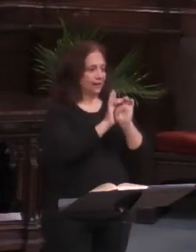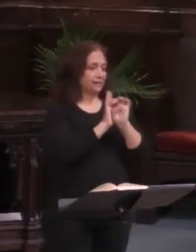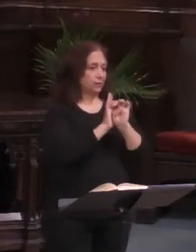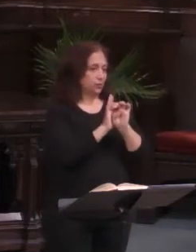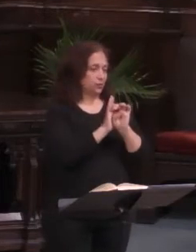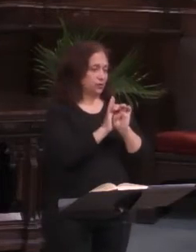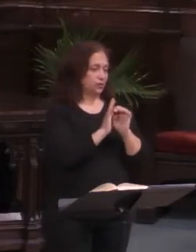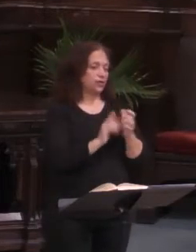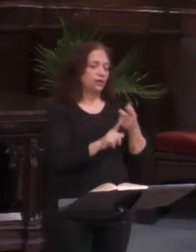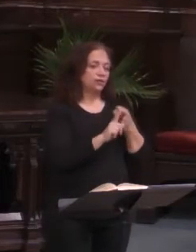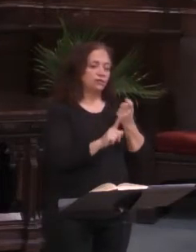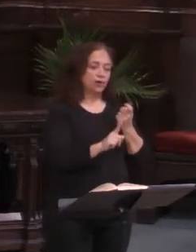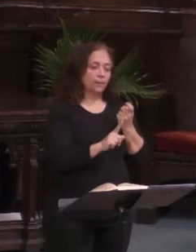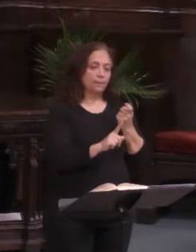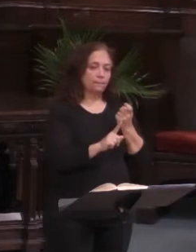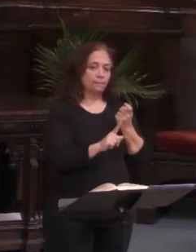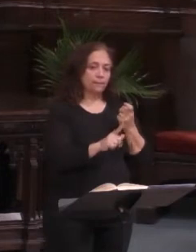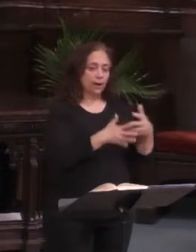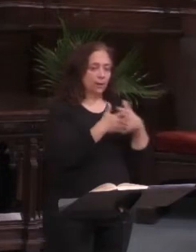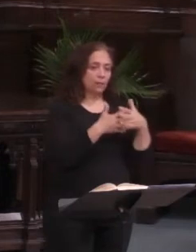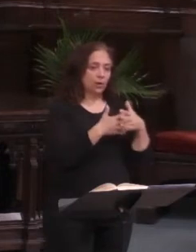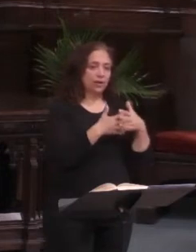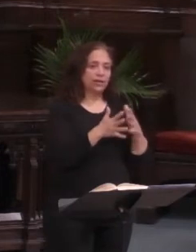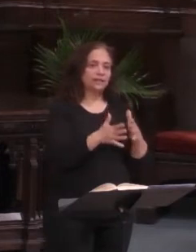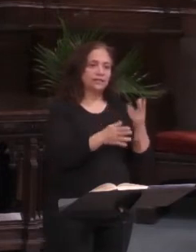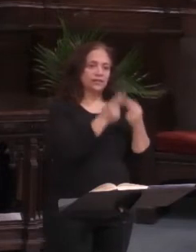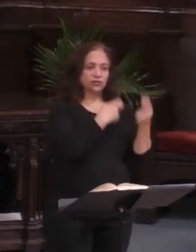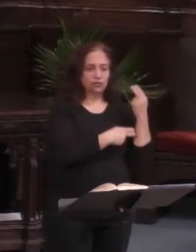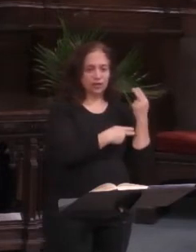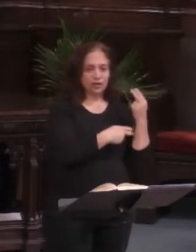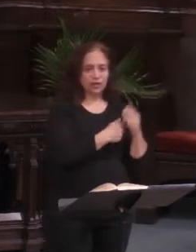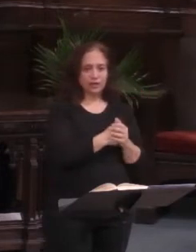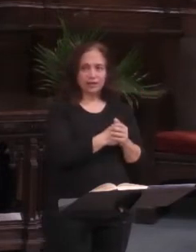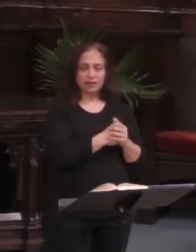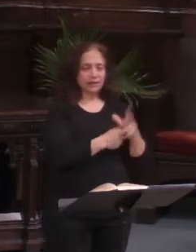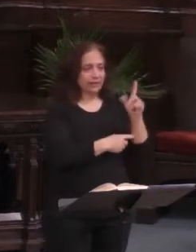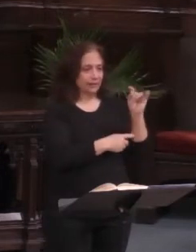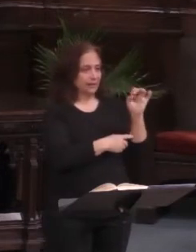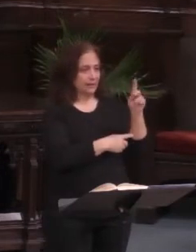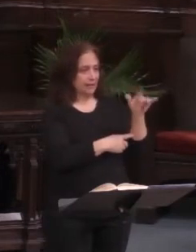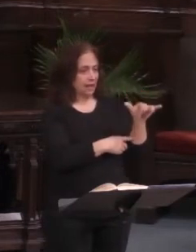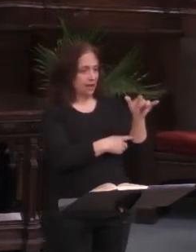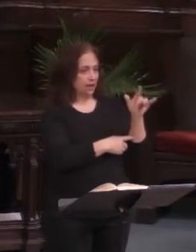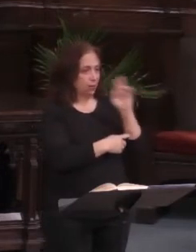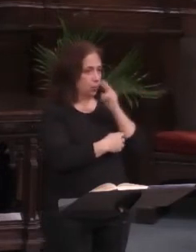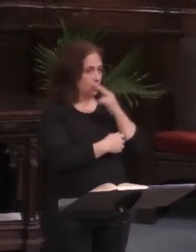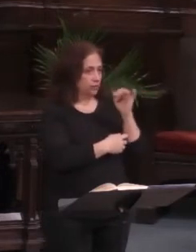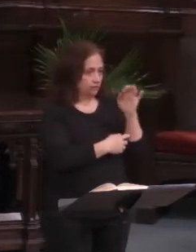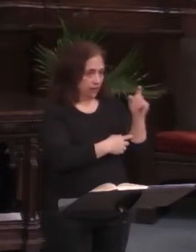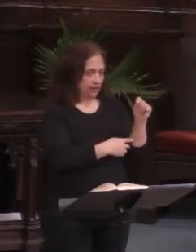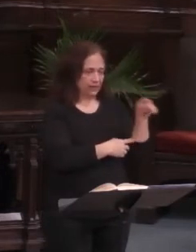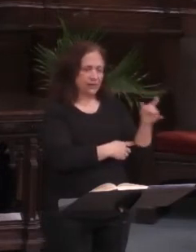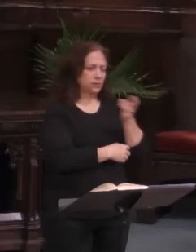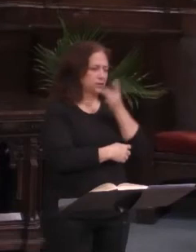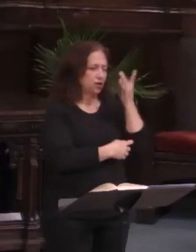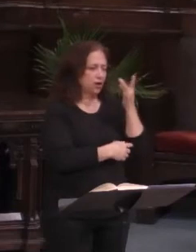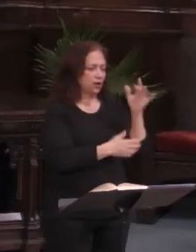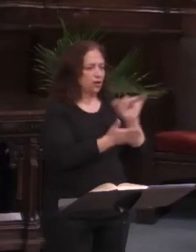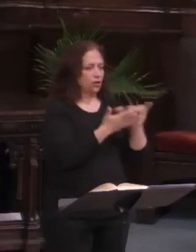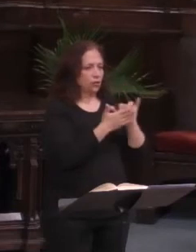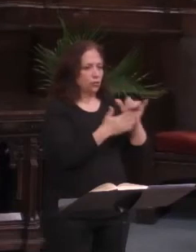examples comes from American history. Teddy Roosevelt was a big star in the New